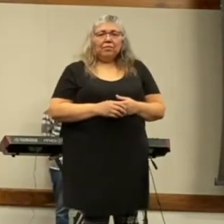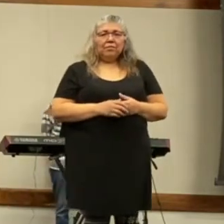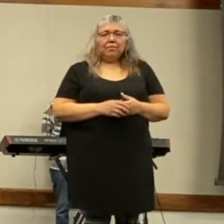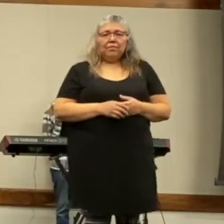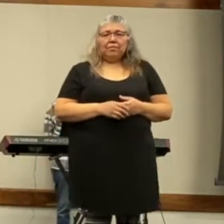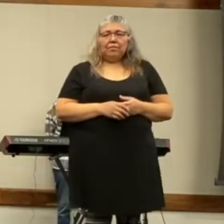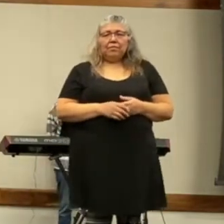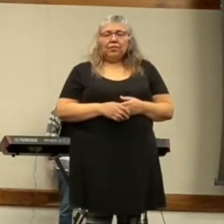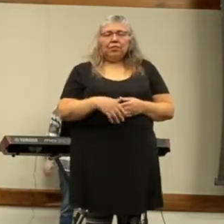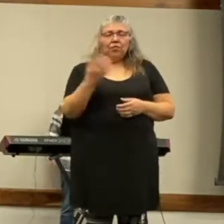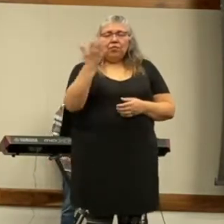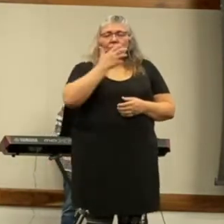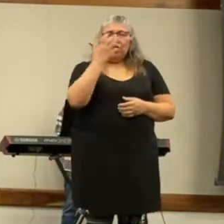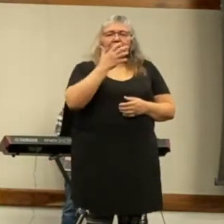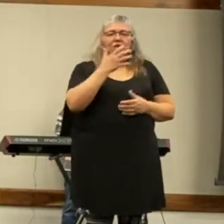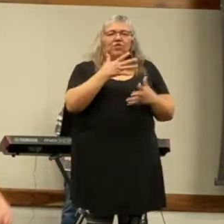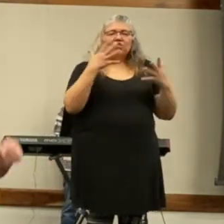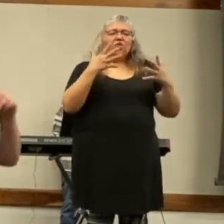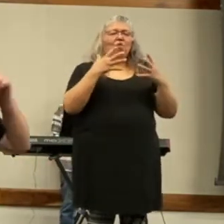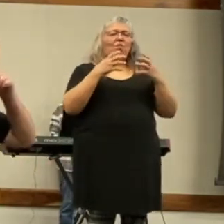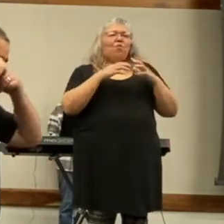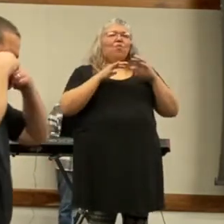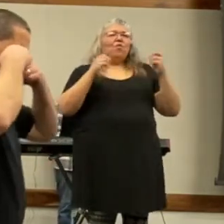Ooh. Oh, my gosh. He's so thick today.